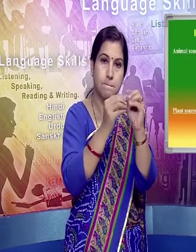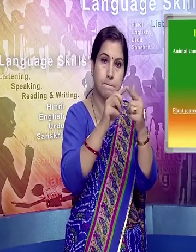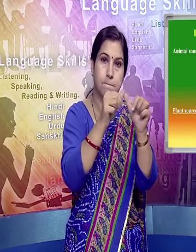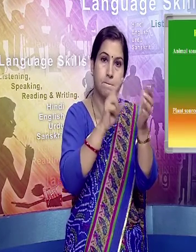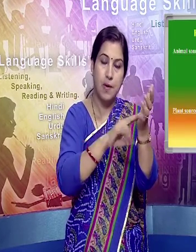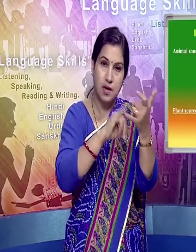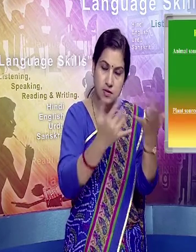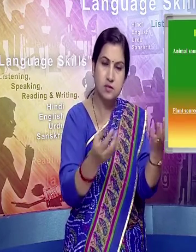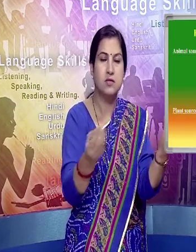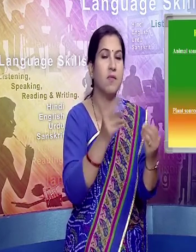and some vegetables.